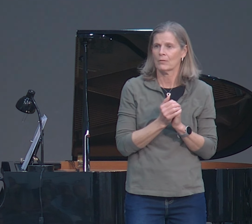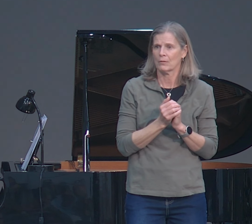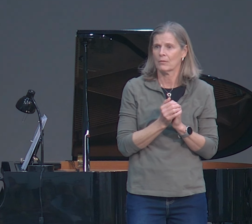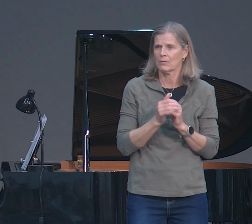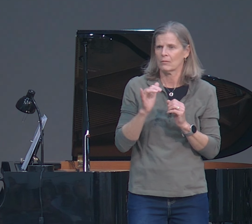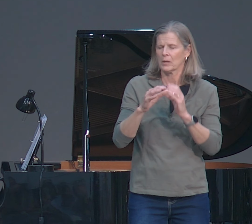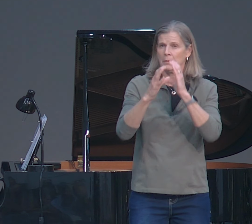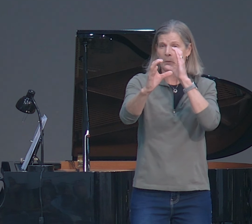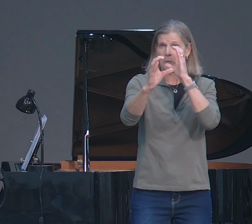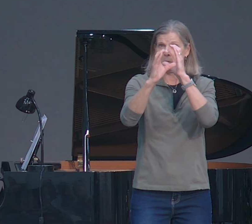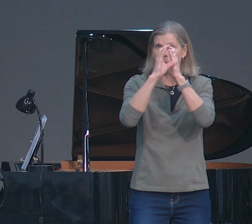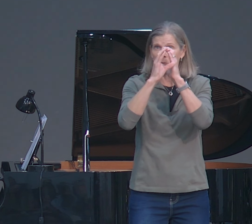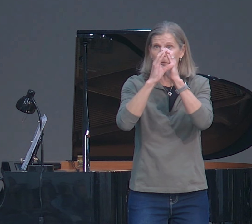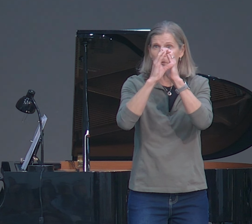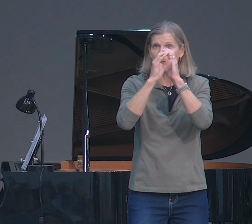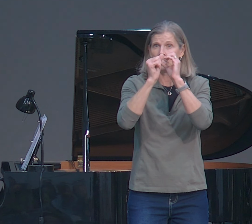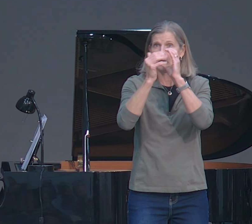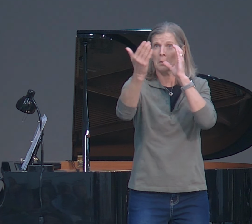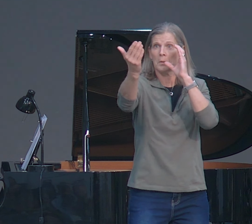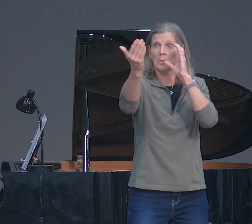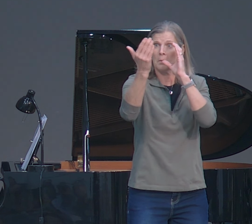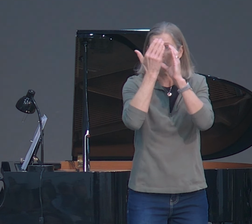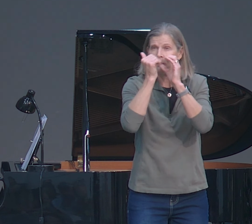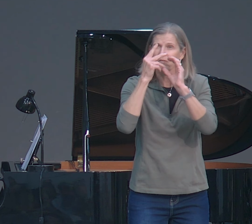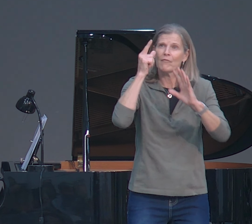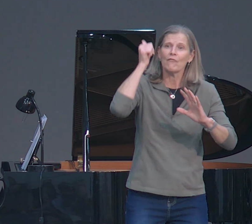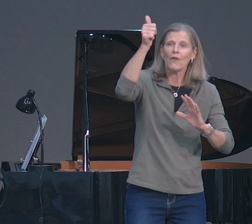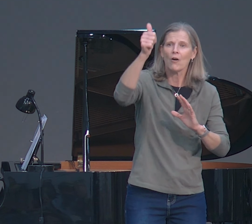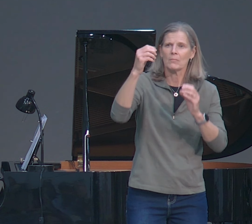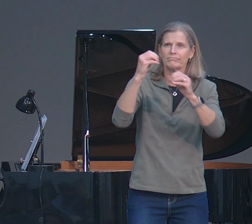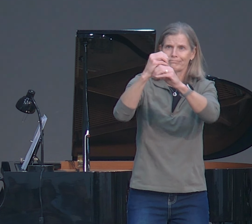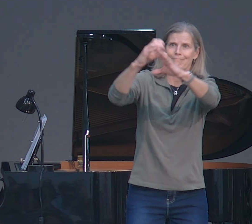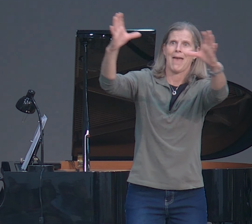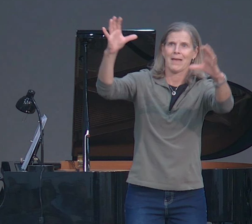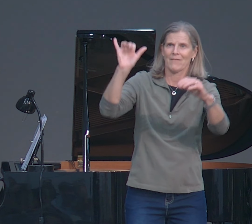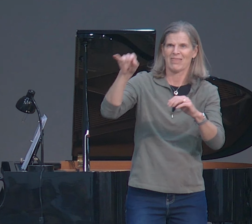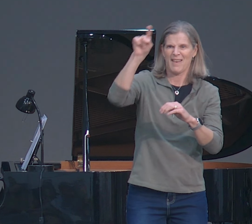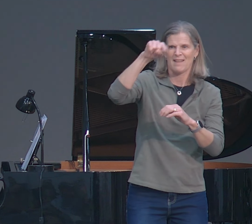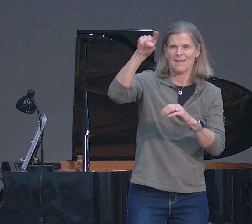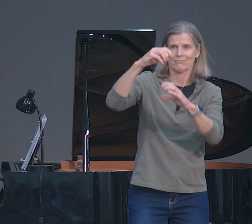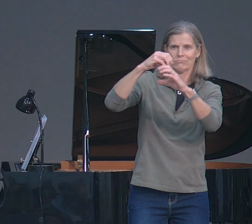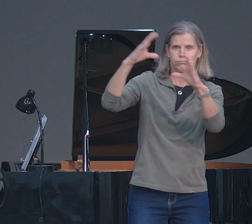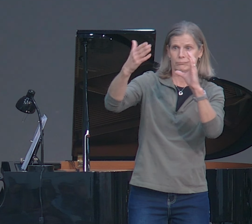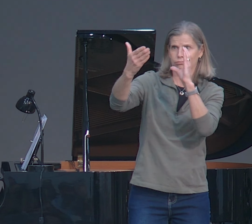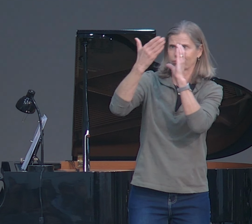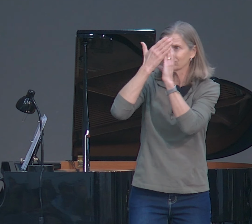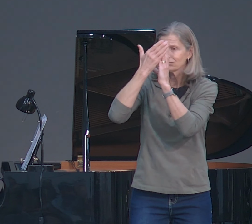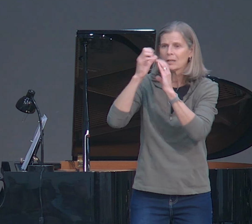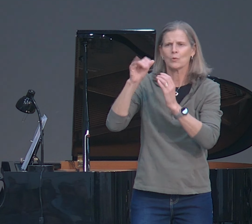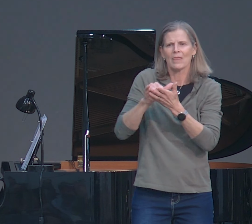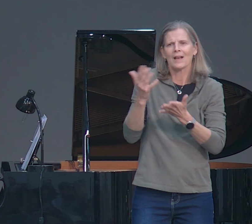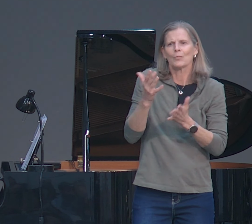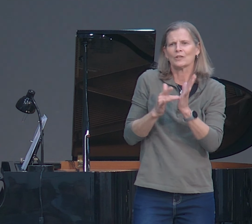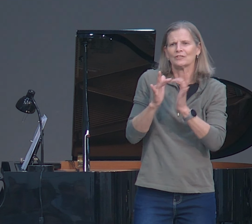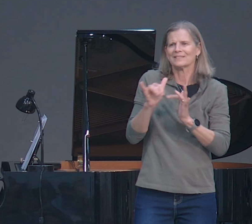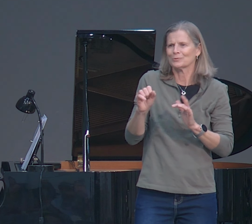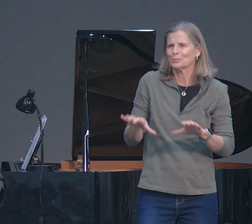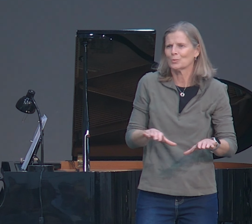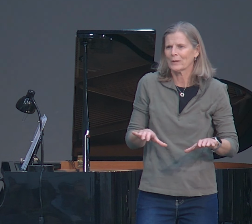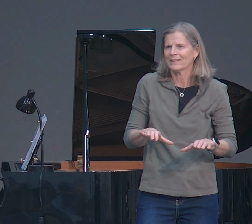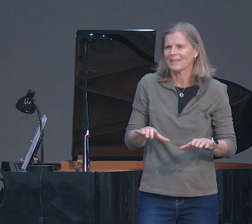As the lenses get closer together, they magnify the image. And that's kind of like what Jesus is doing here,